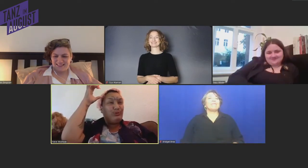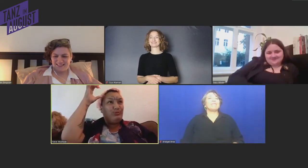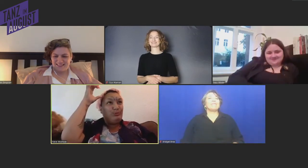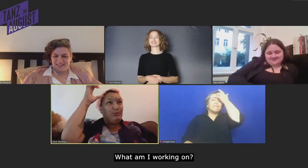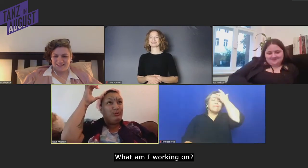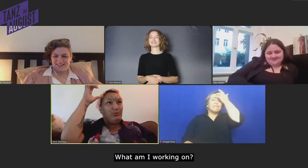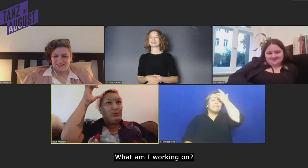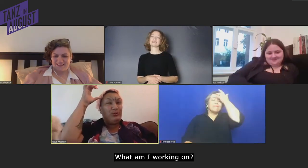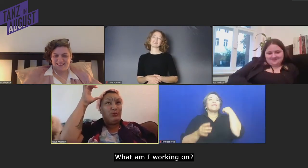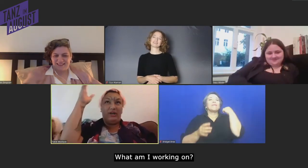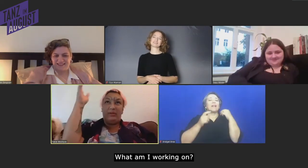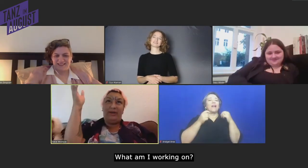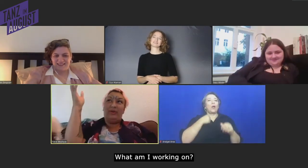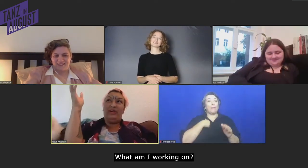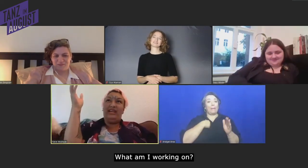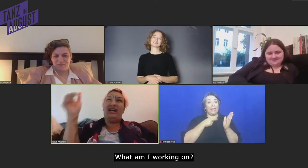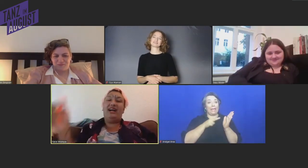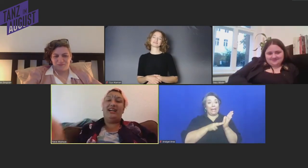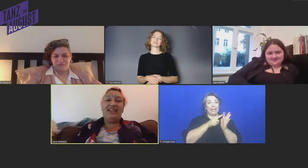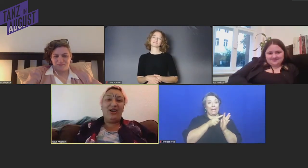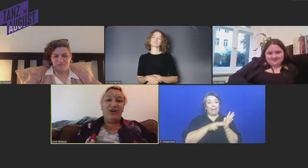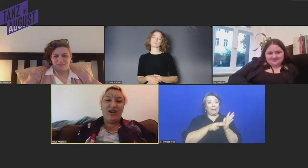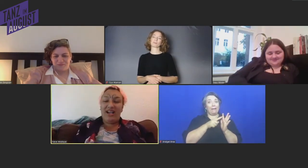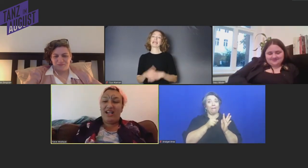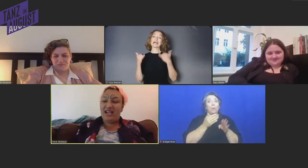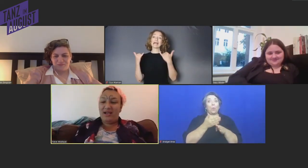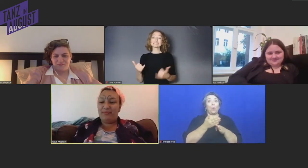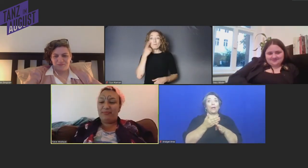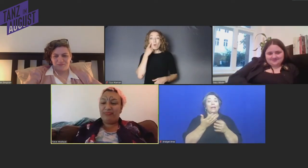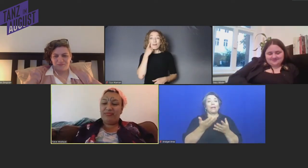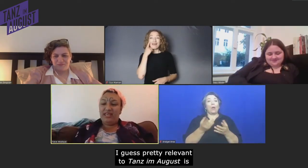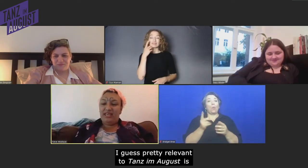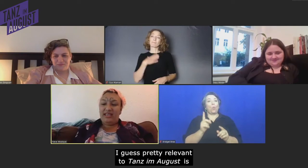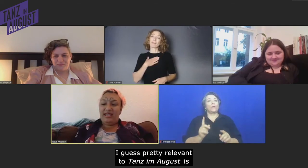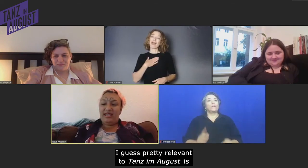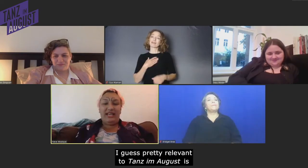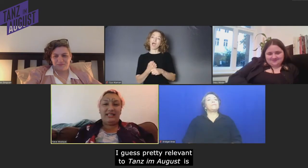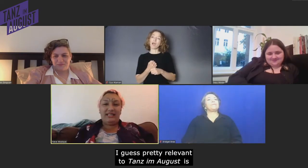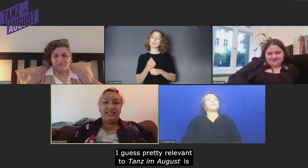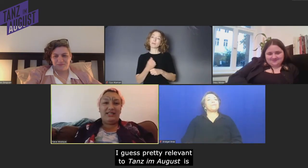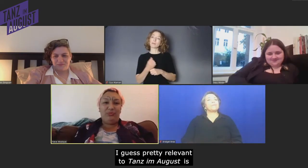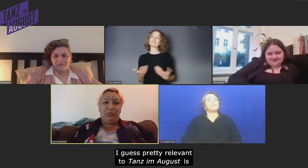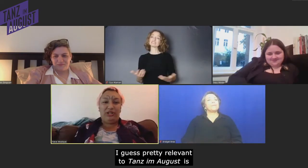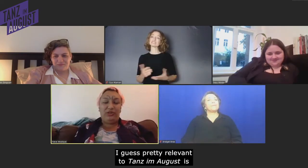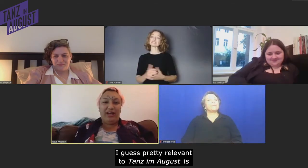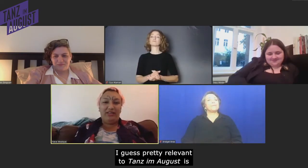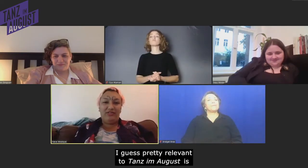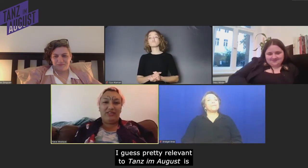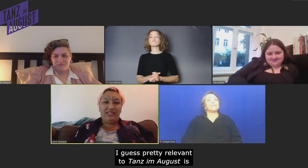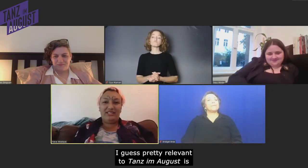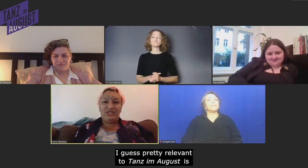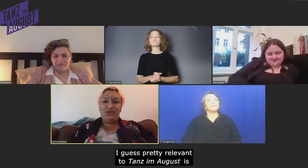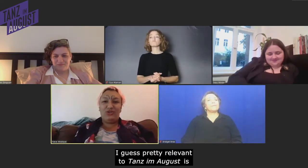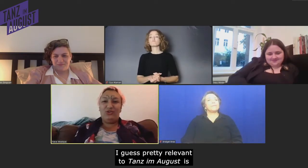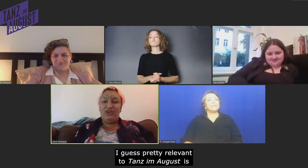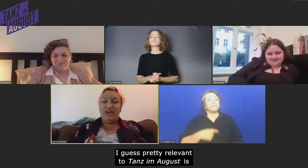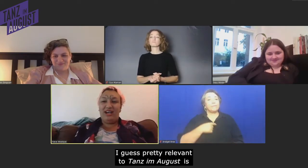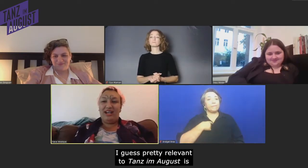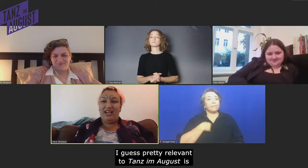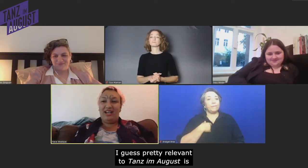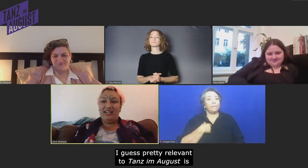Boo, boo, boo, boo. What am I working on? Oh, well, I guess pretty relevant